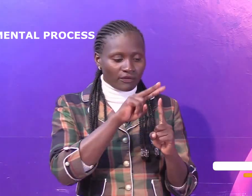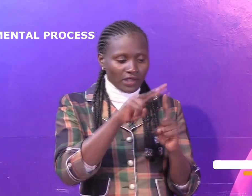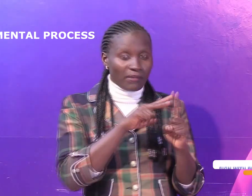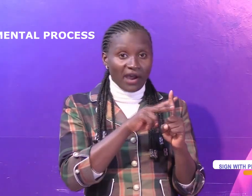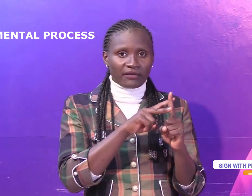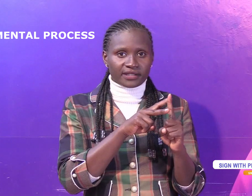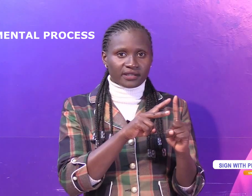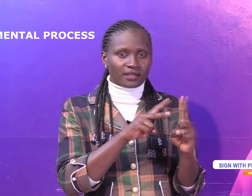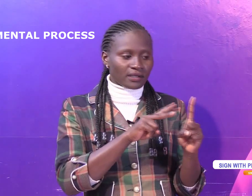imperfect.